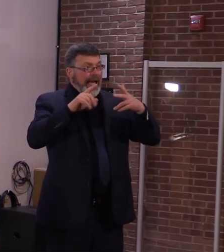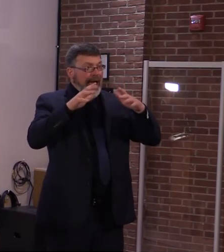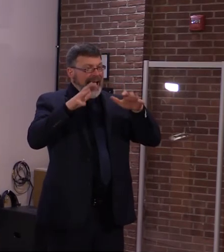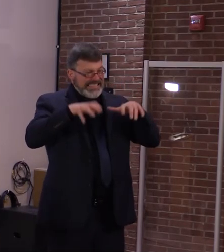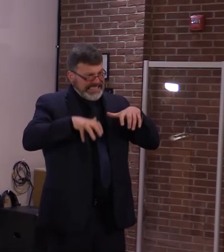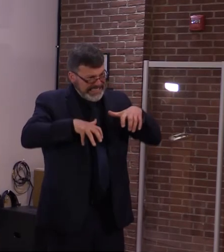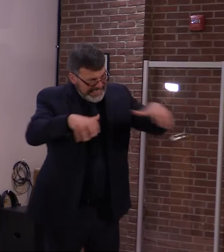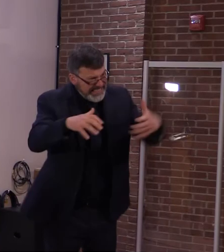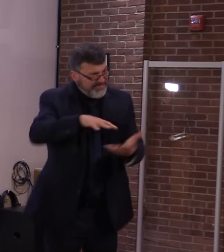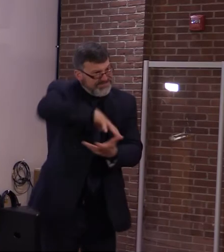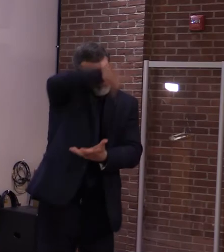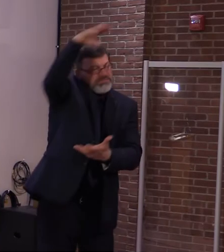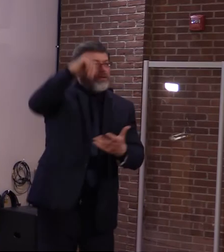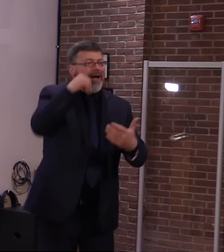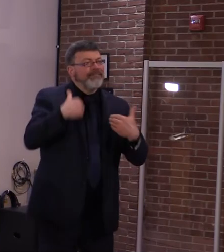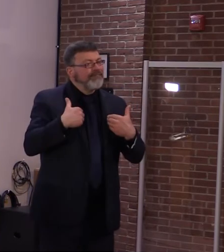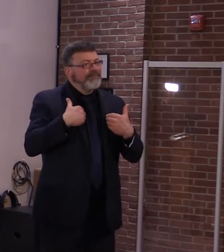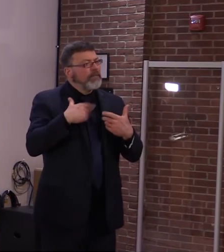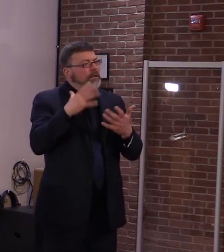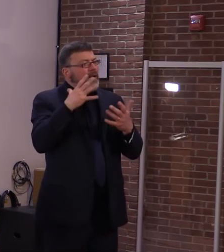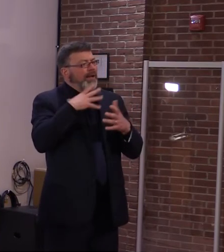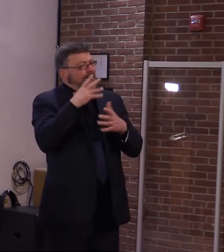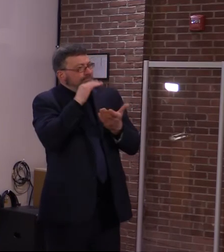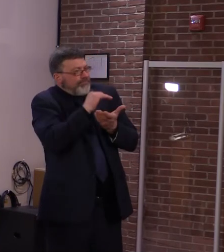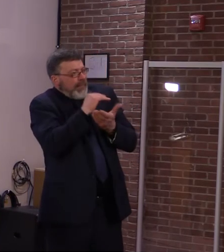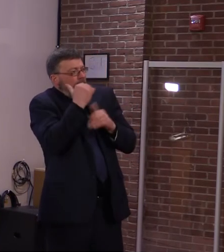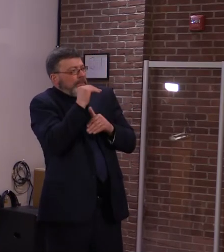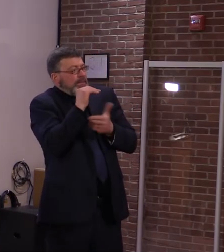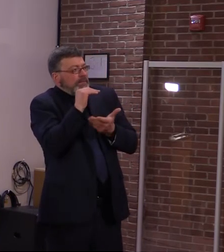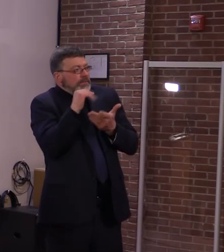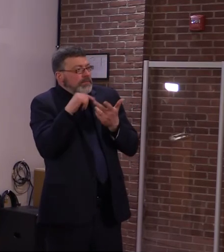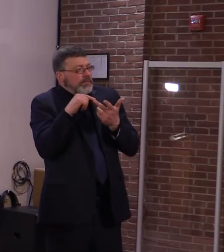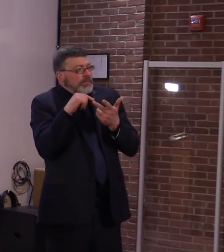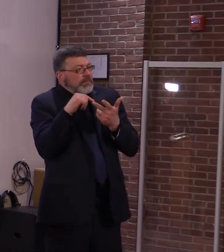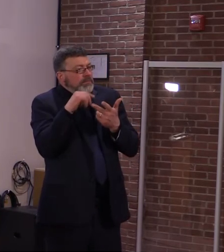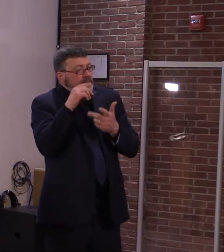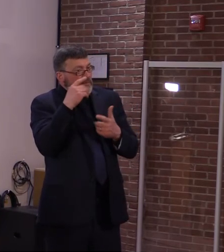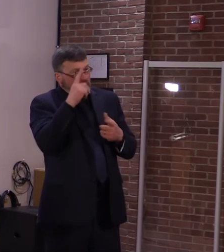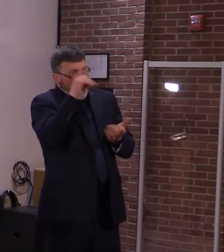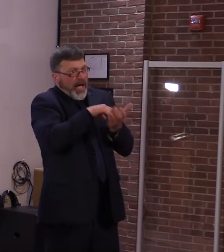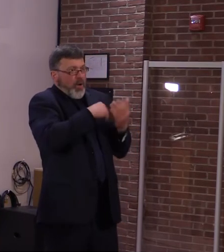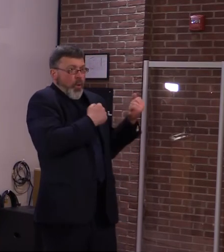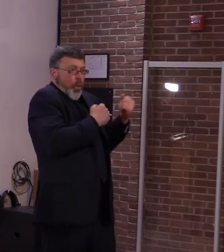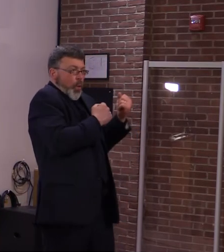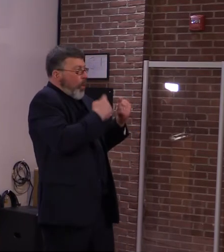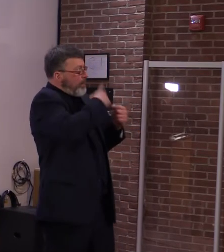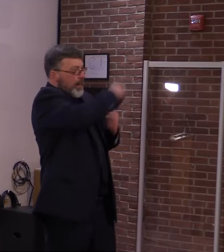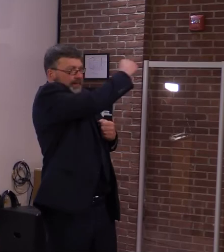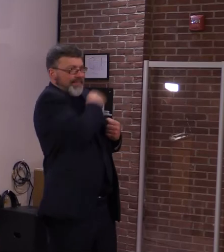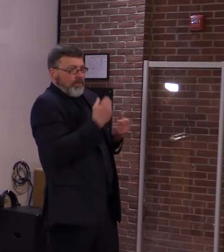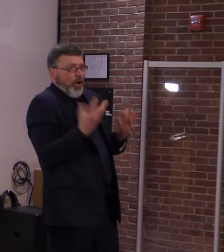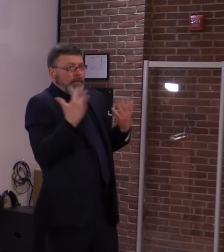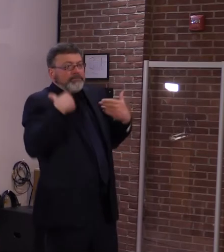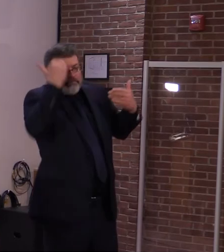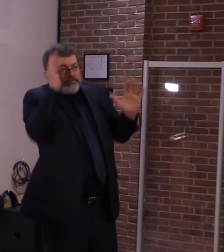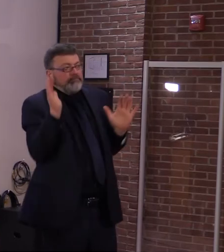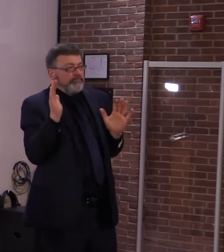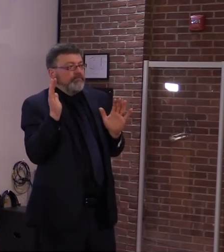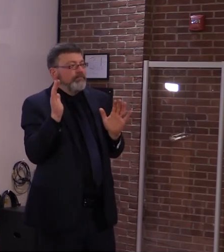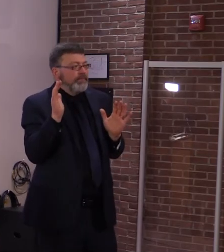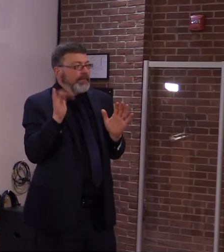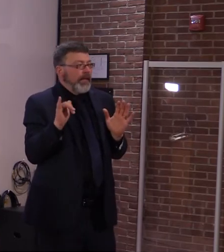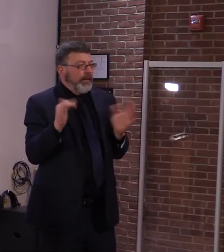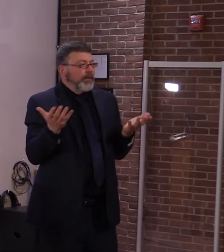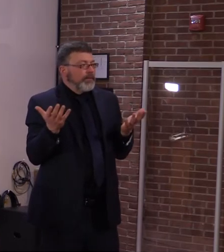and continue to check your email, because we'll be putting out a press release on what we foresee over the next week